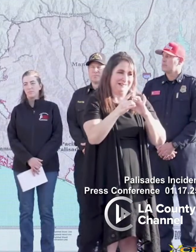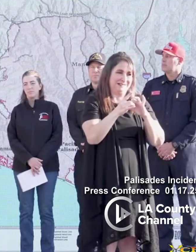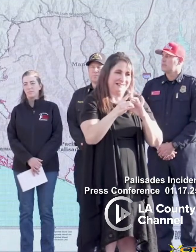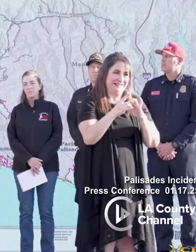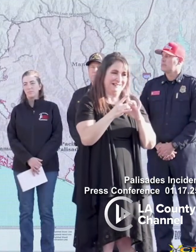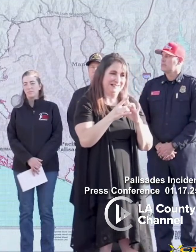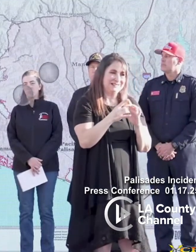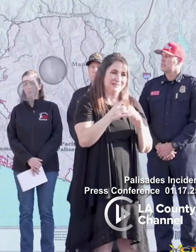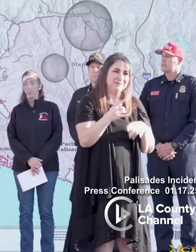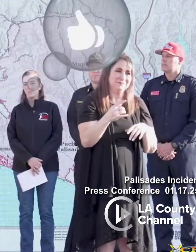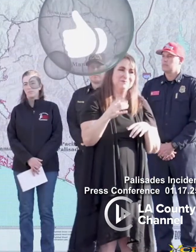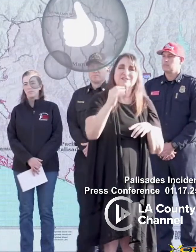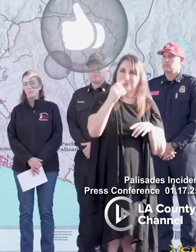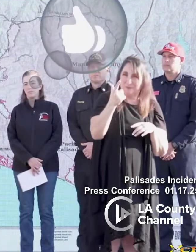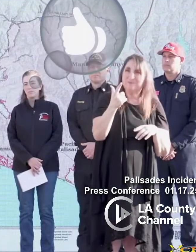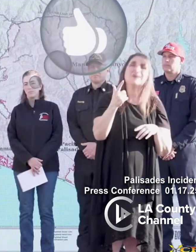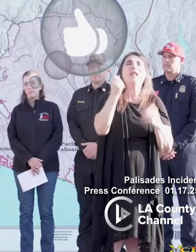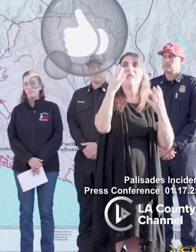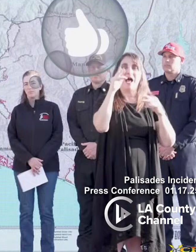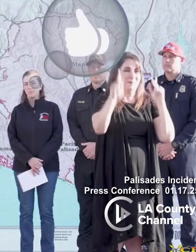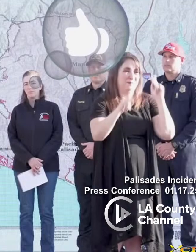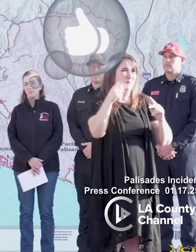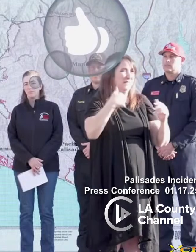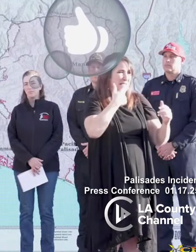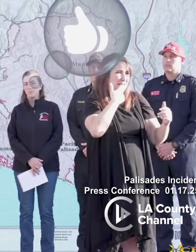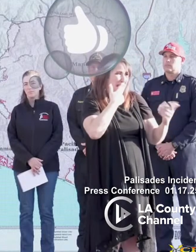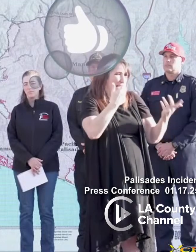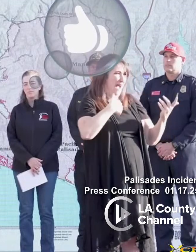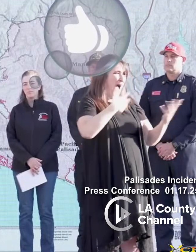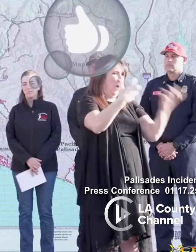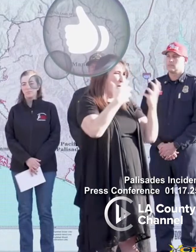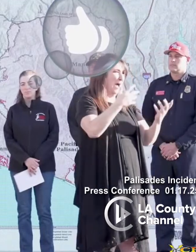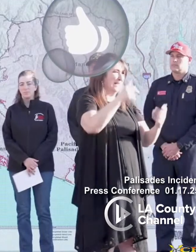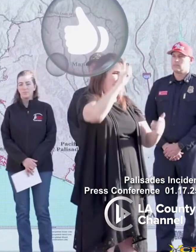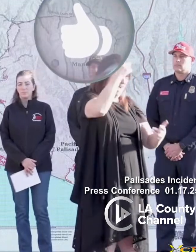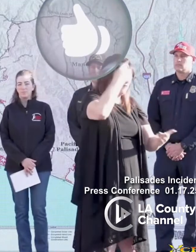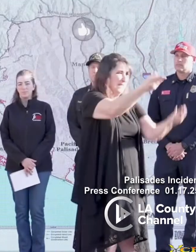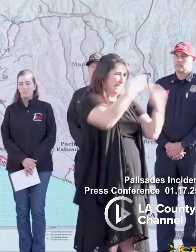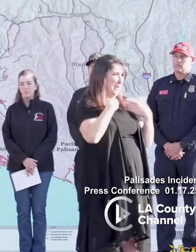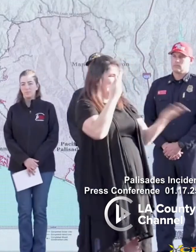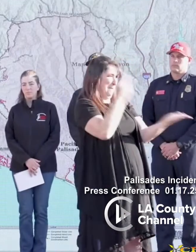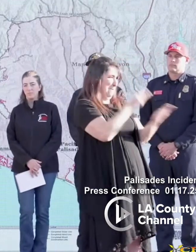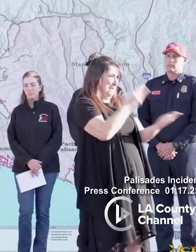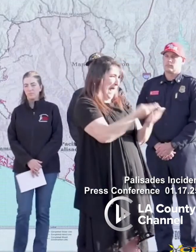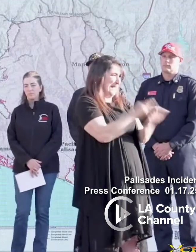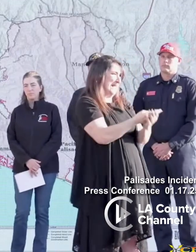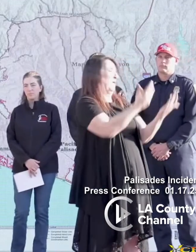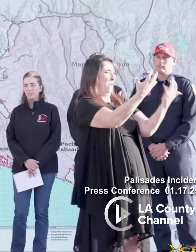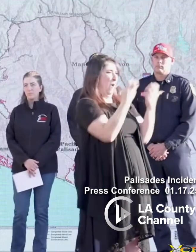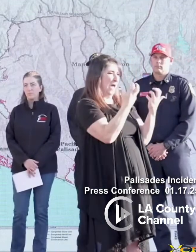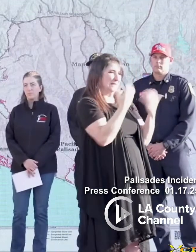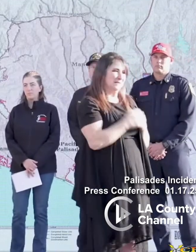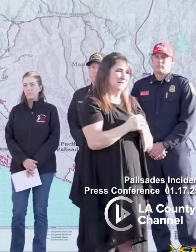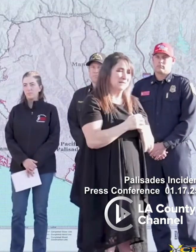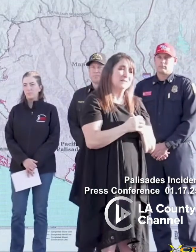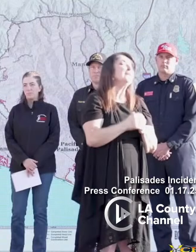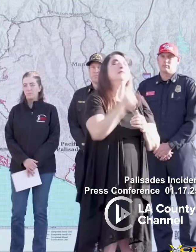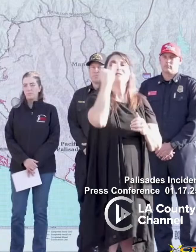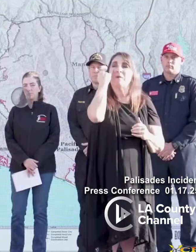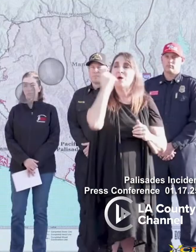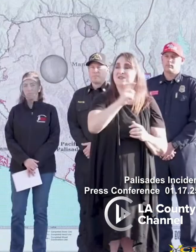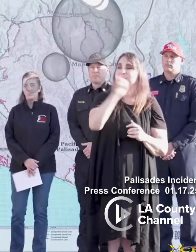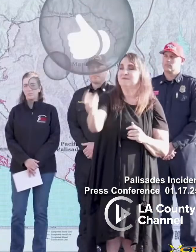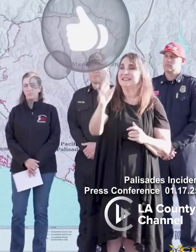because a lot of people are uninsured and they say, I want some money from my government. You can get